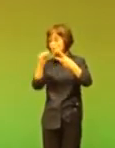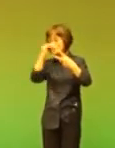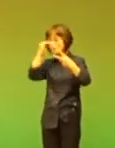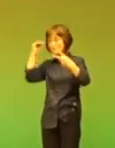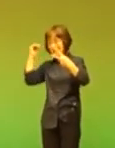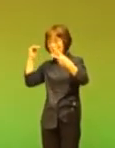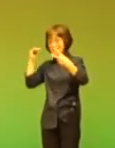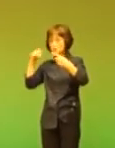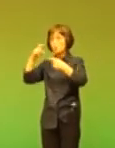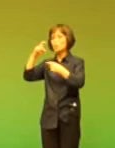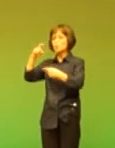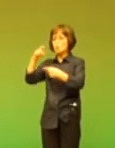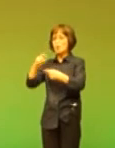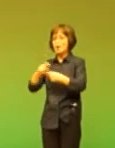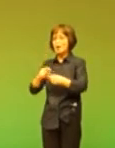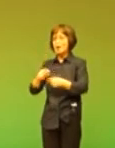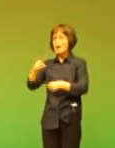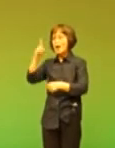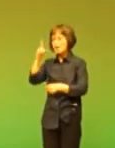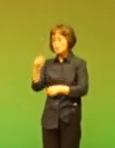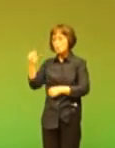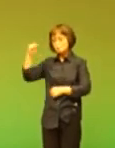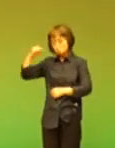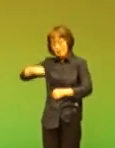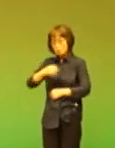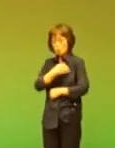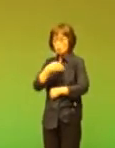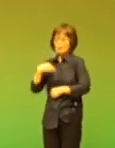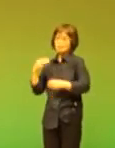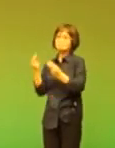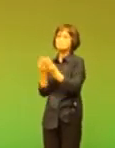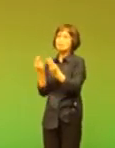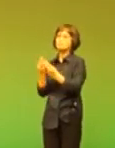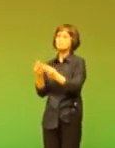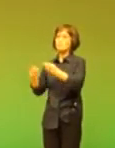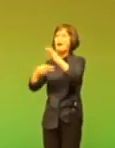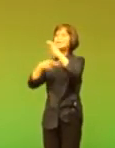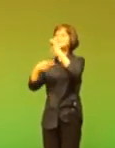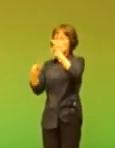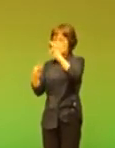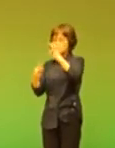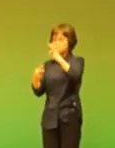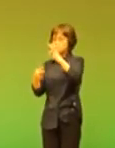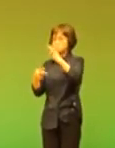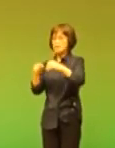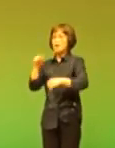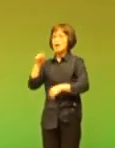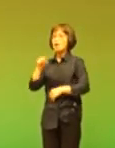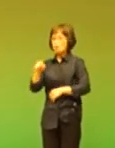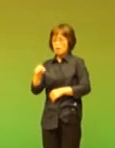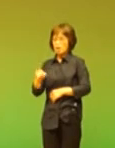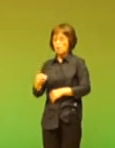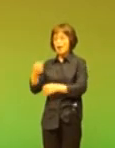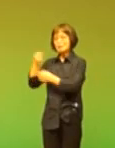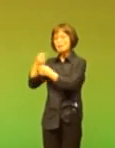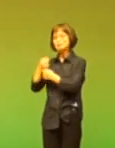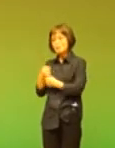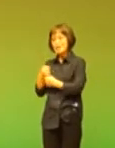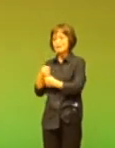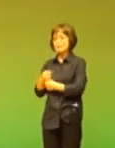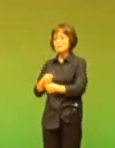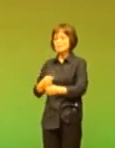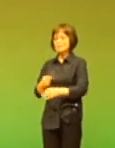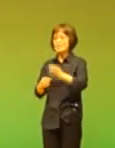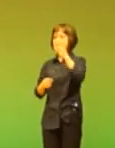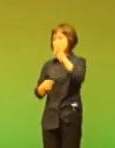makes sense is 0, and that must be our goal, a world with 0 nuclear weapons.